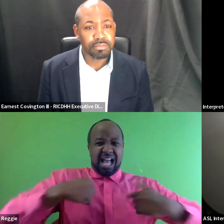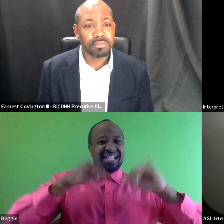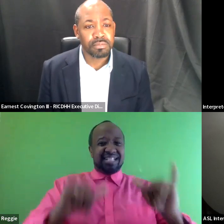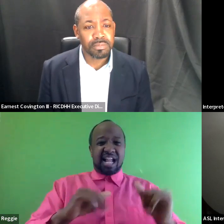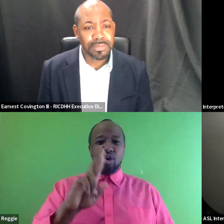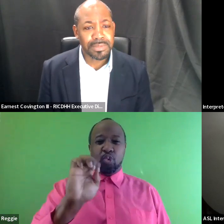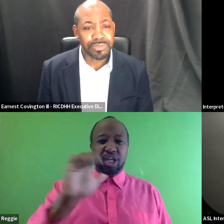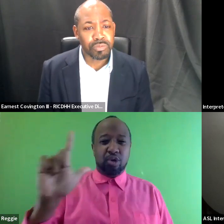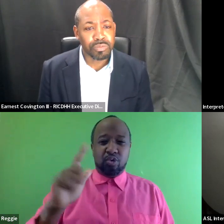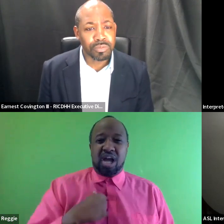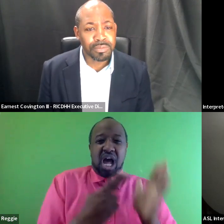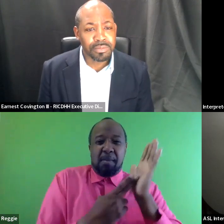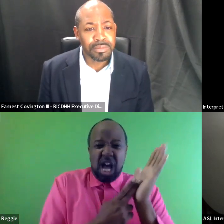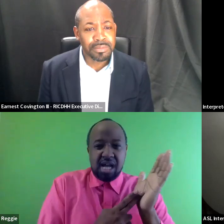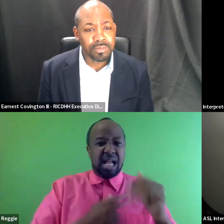that.